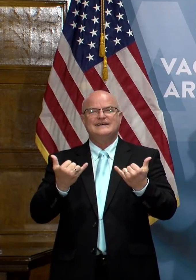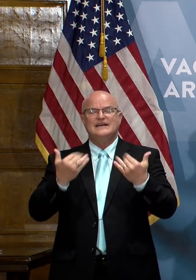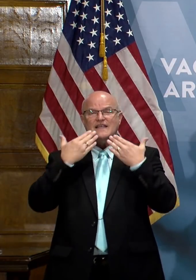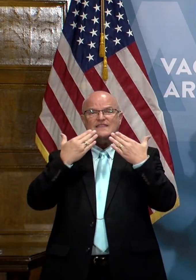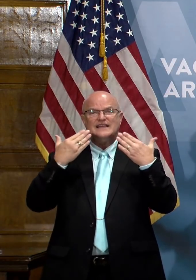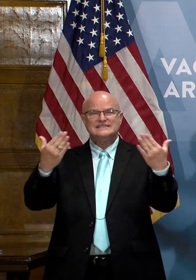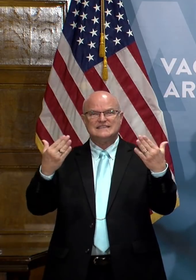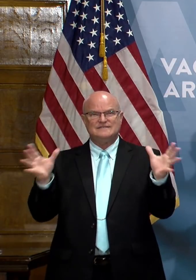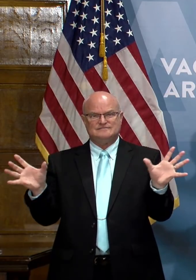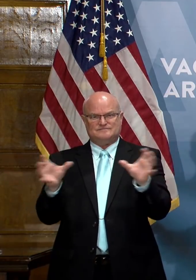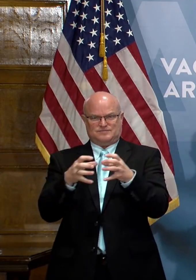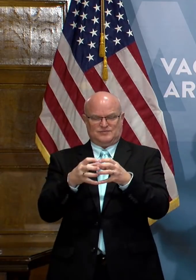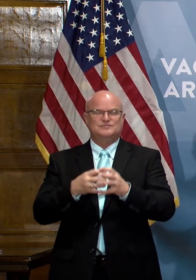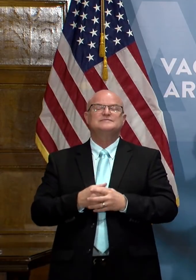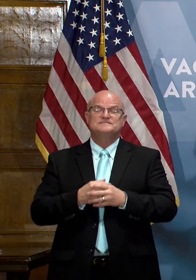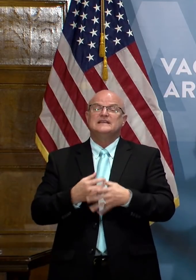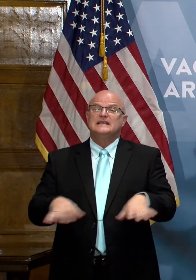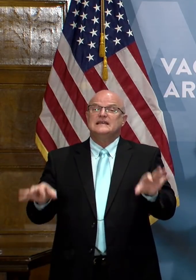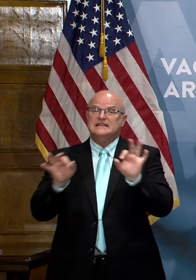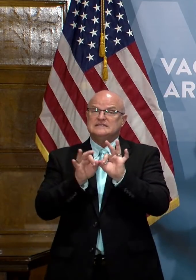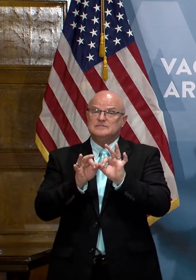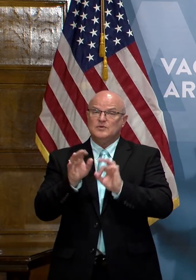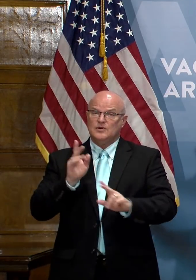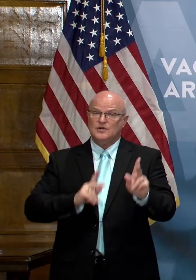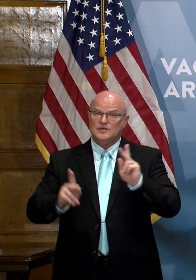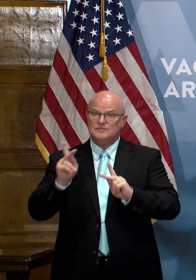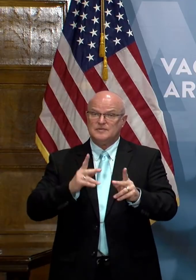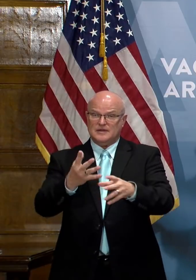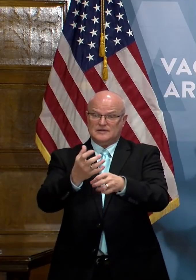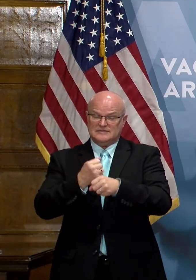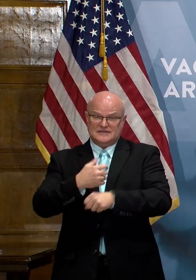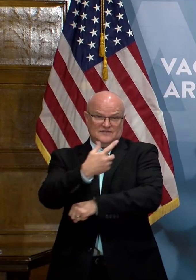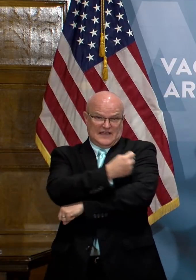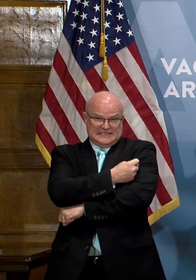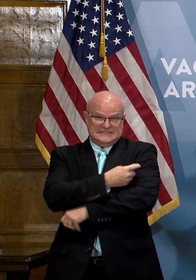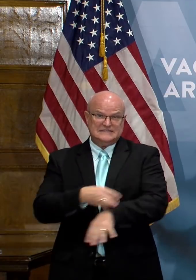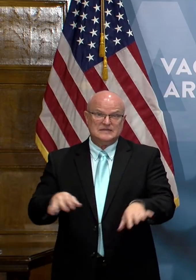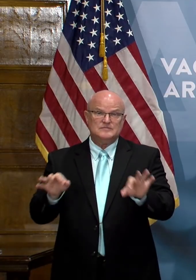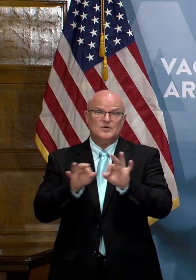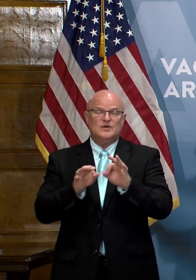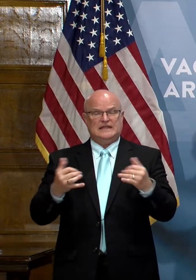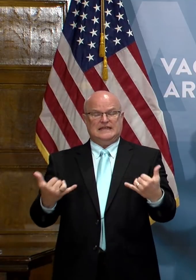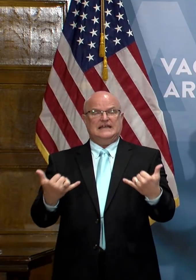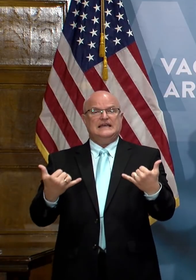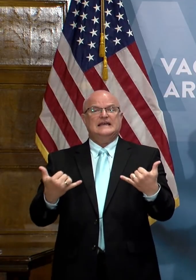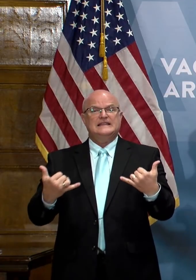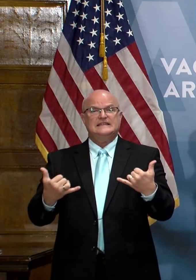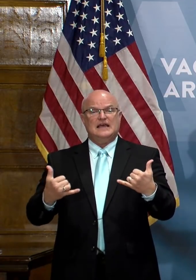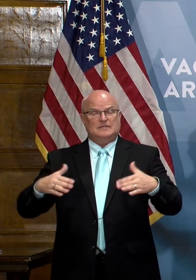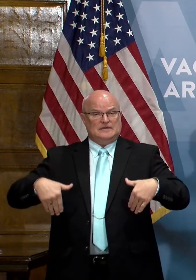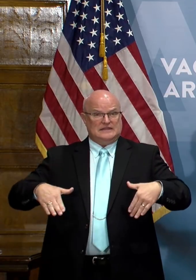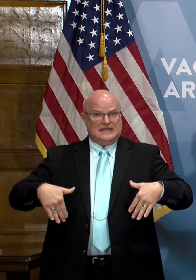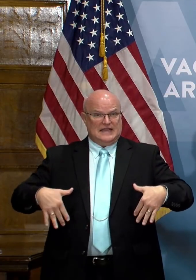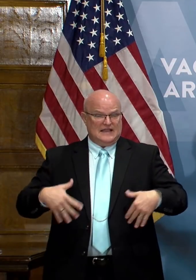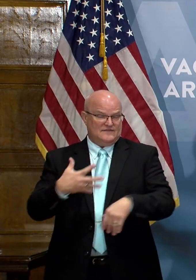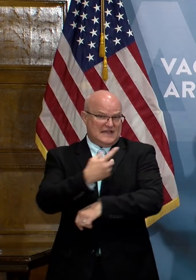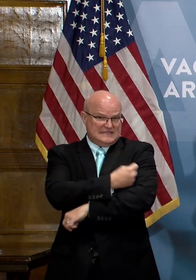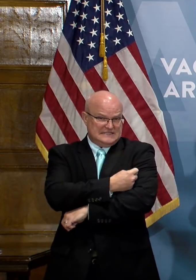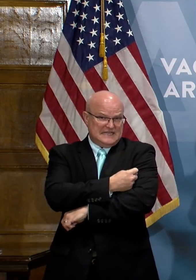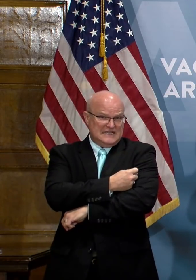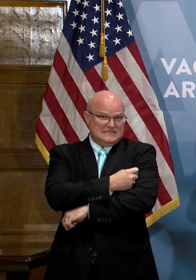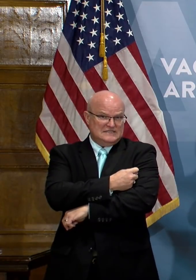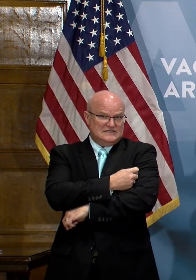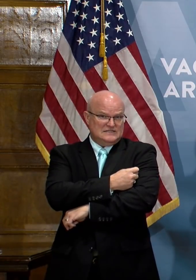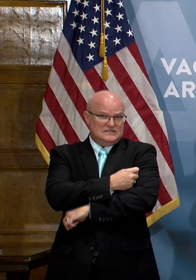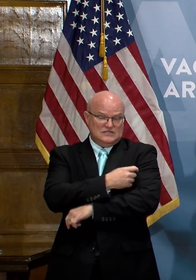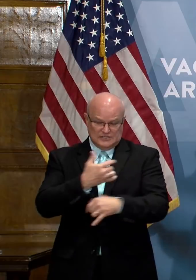together. It's important that individuals receive a vaccination. At this point, if you haven't had a vaccination,